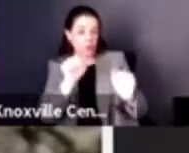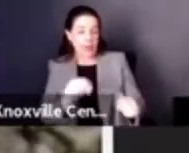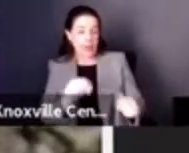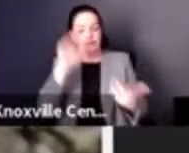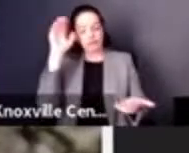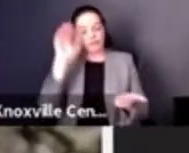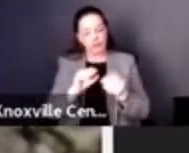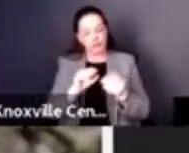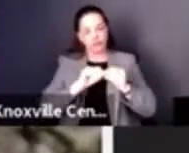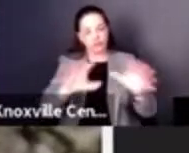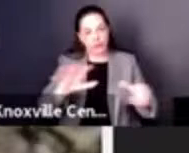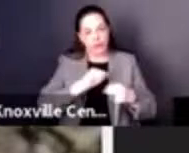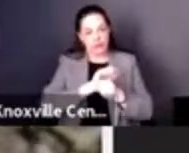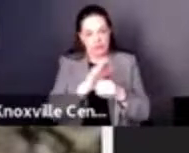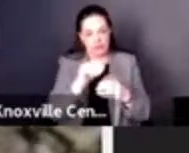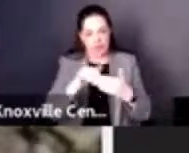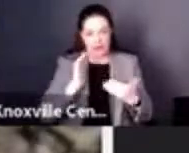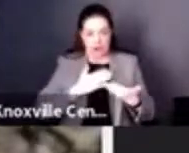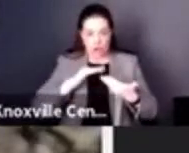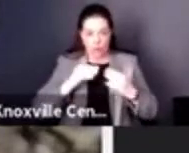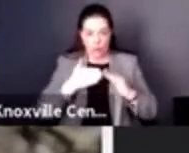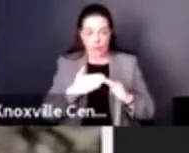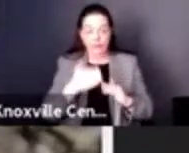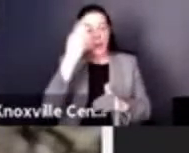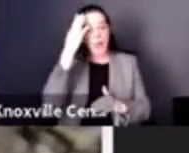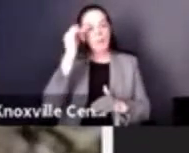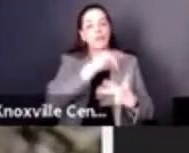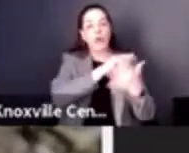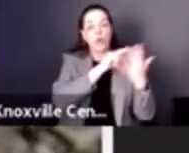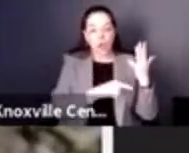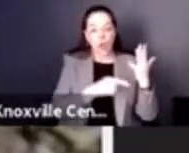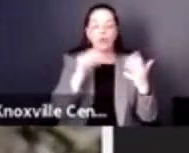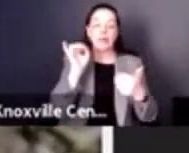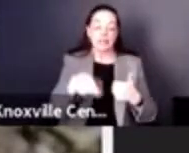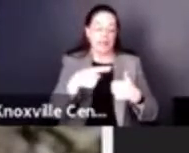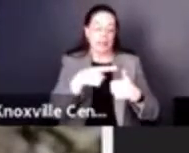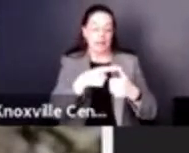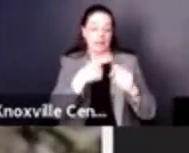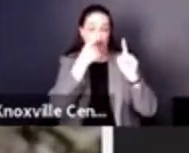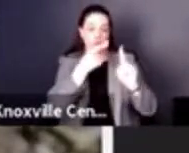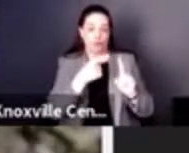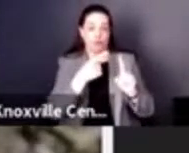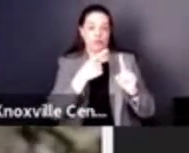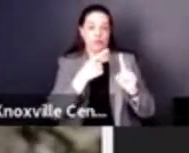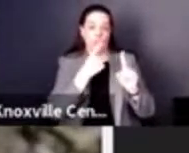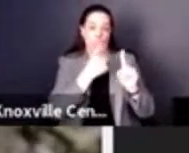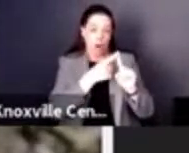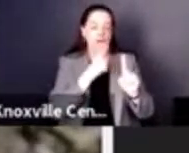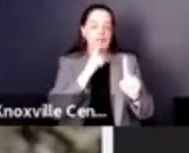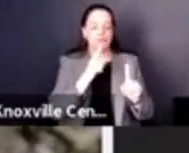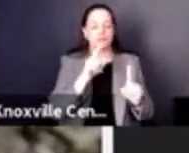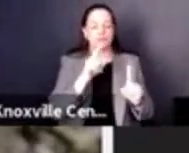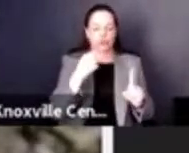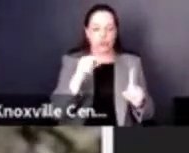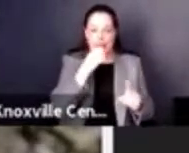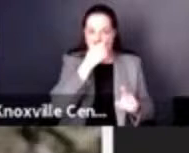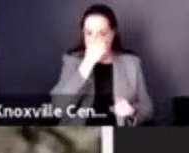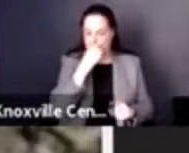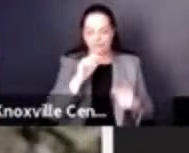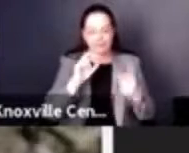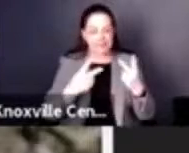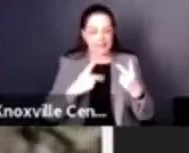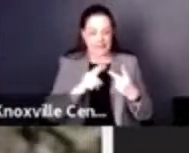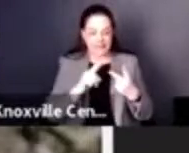in our community. Because of all these factors, though, we are representing this benchmark as green. Our second